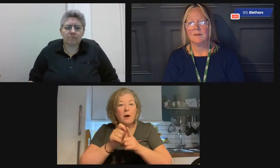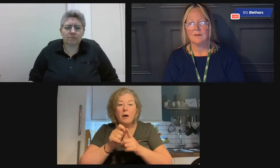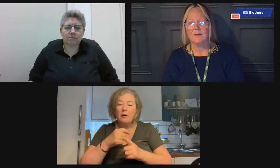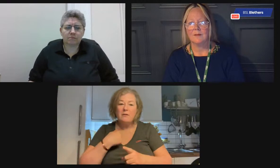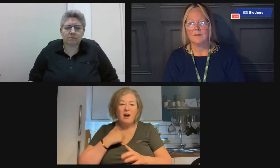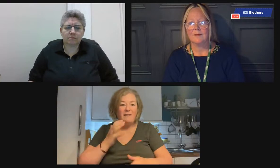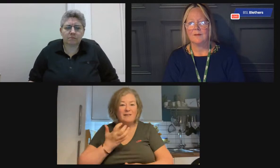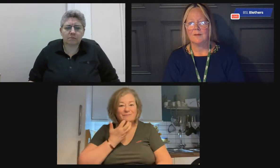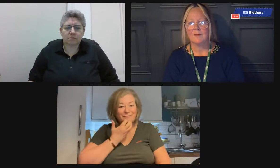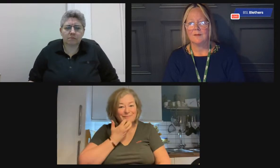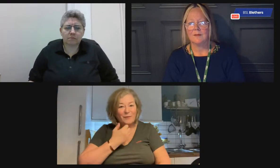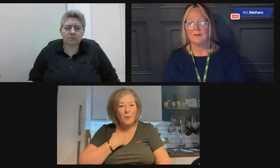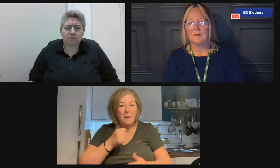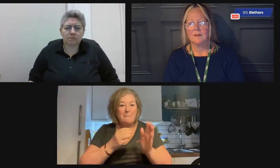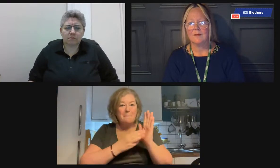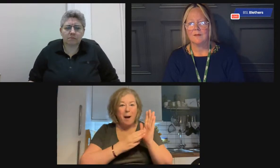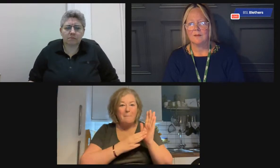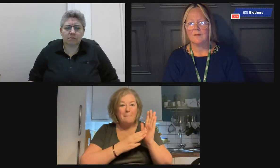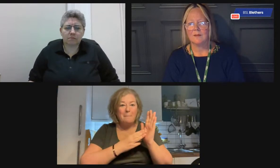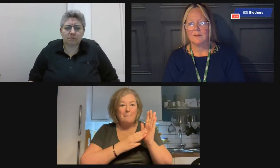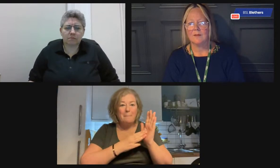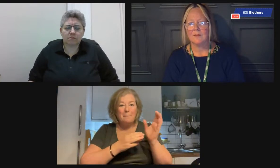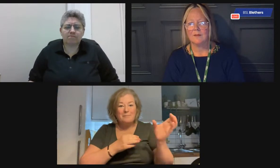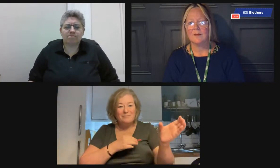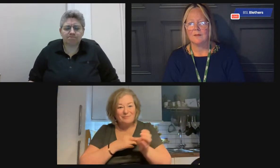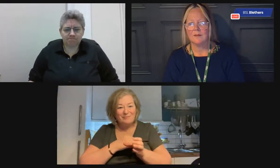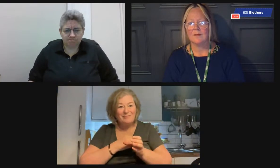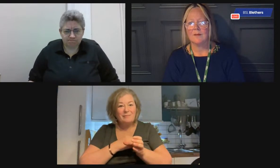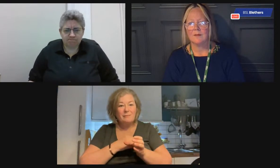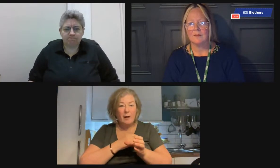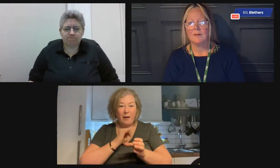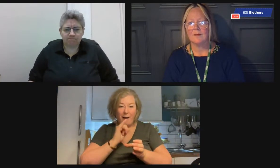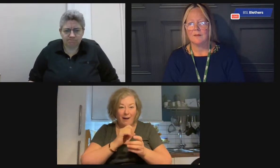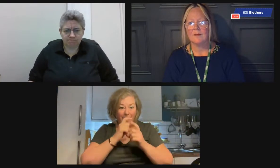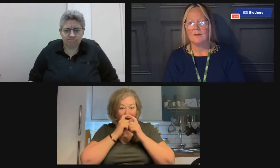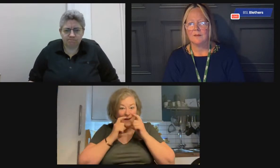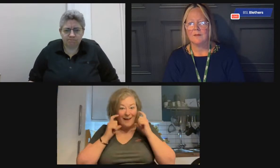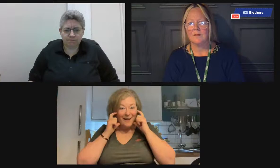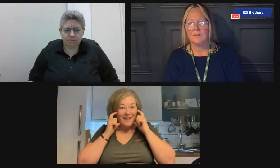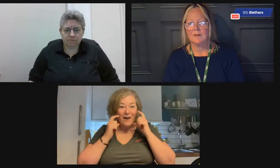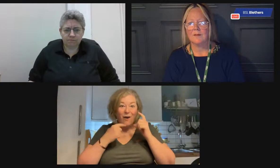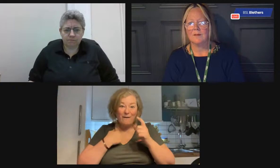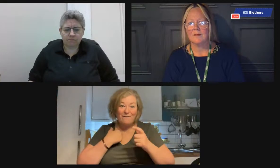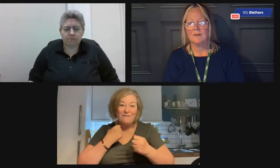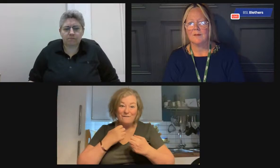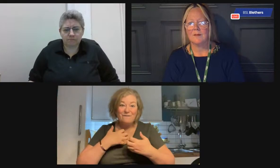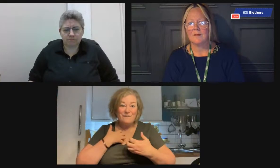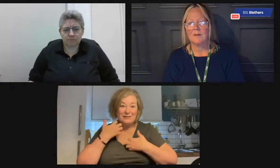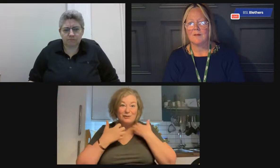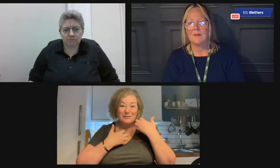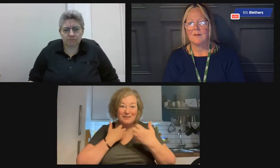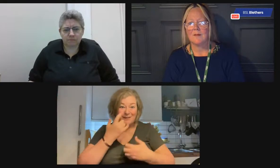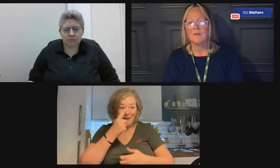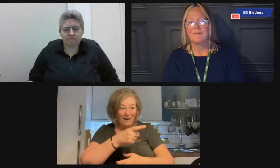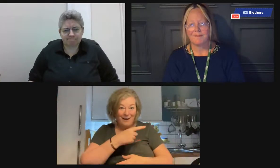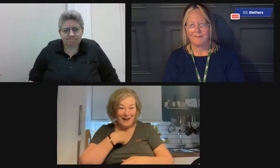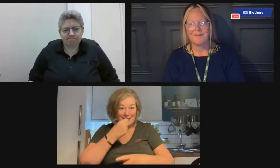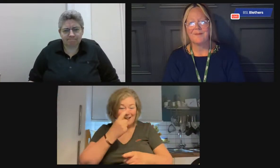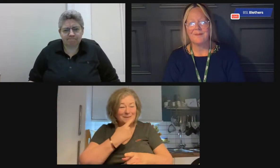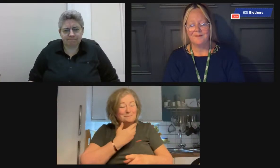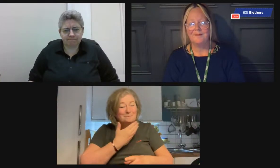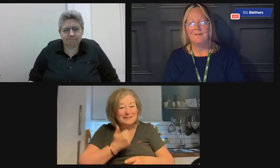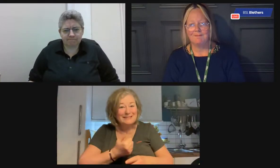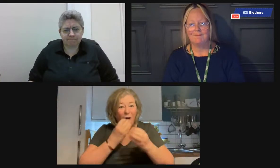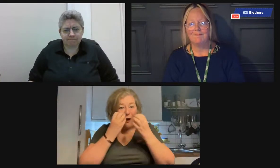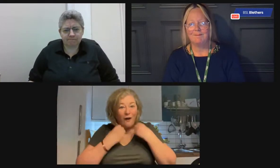sometimes I would get a last minute appointment and I would have to go with my mum. And it was terrible with the masks, and I got